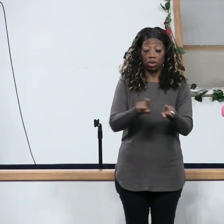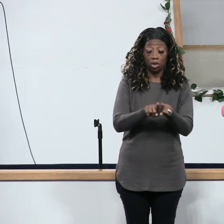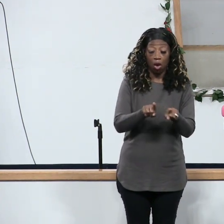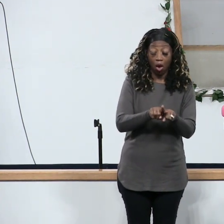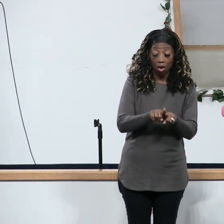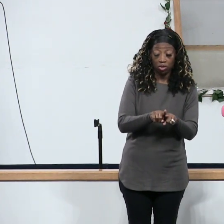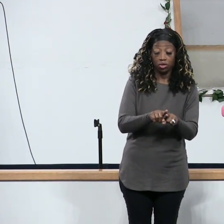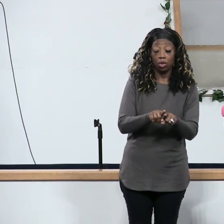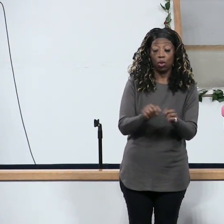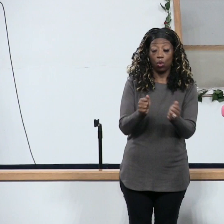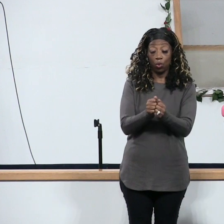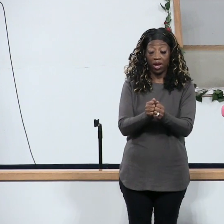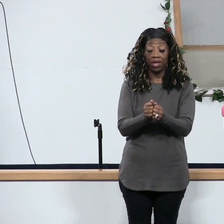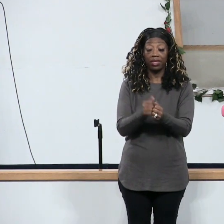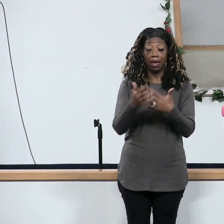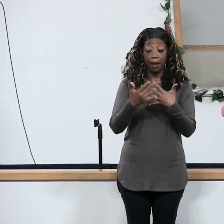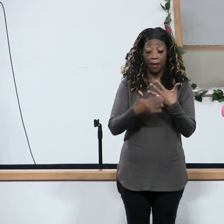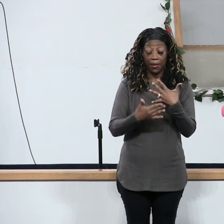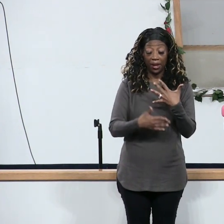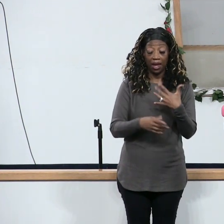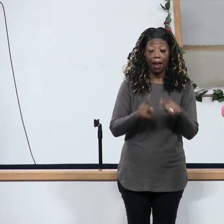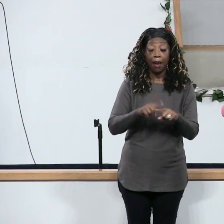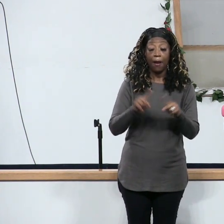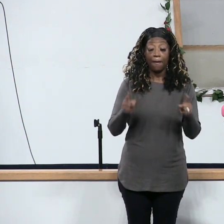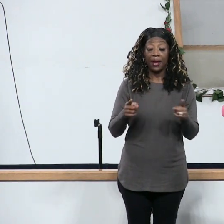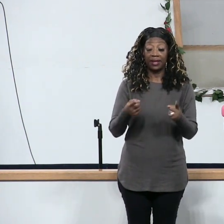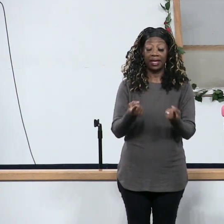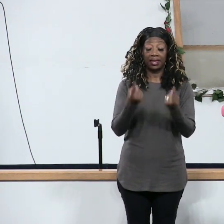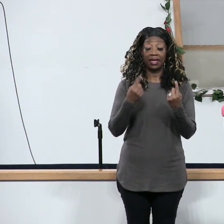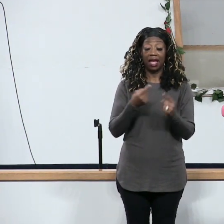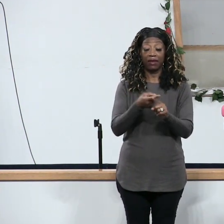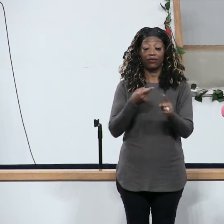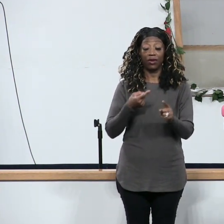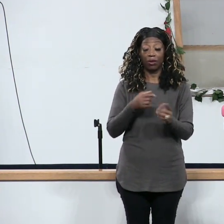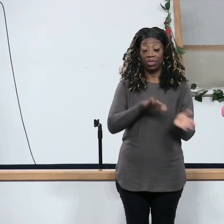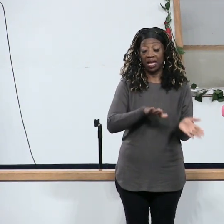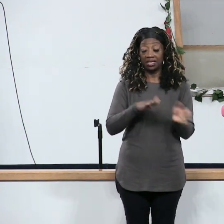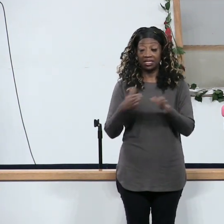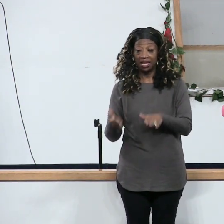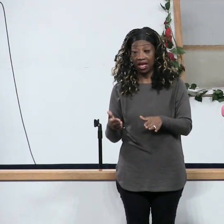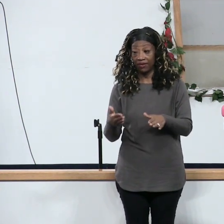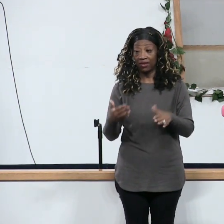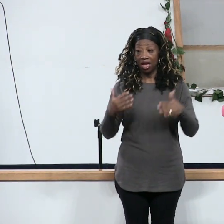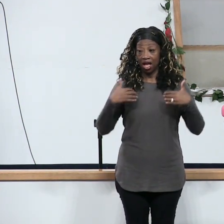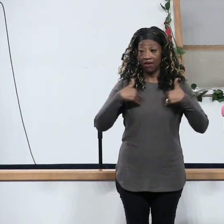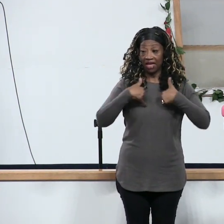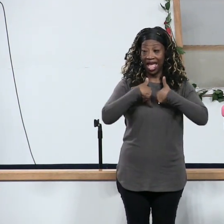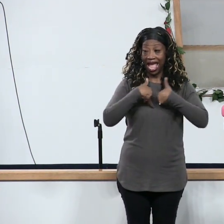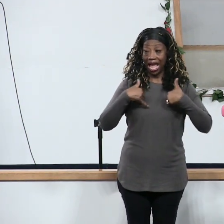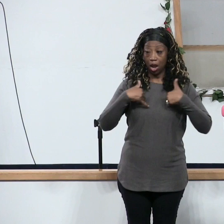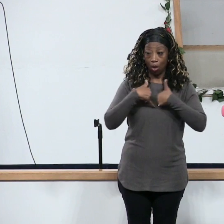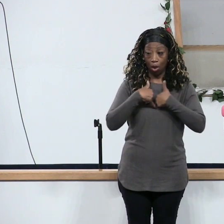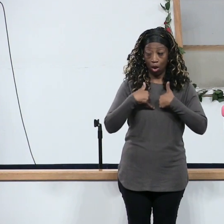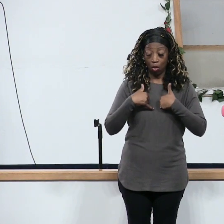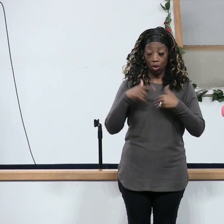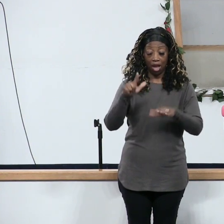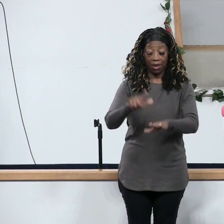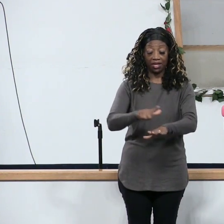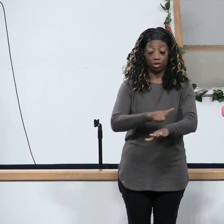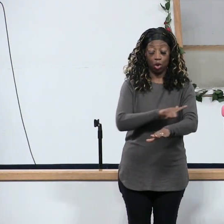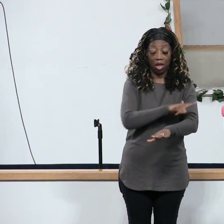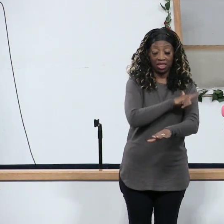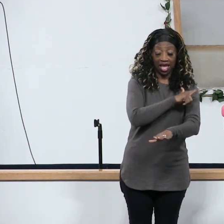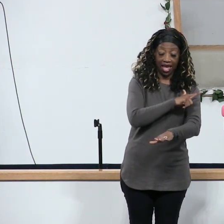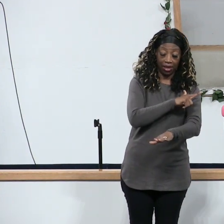but their institution of blood came through the death of an actual lamb, an